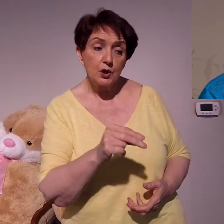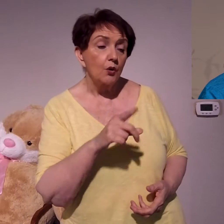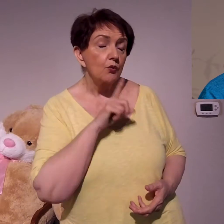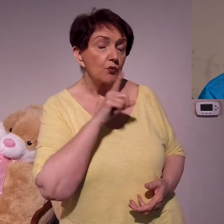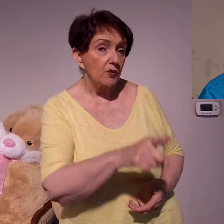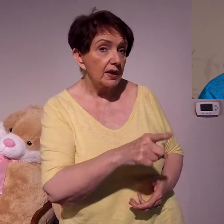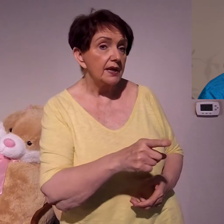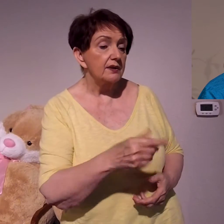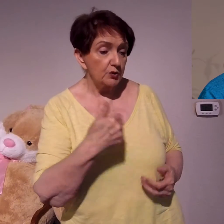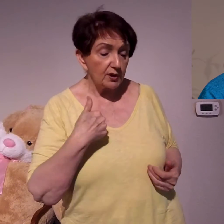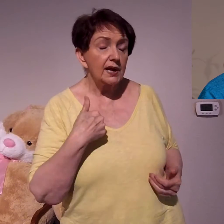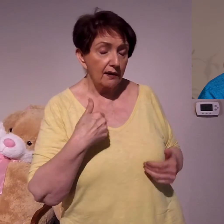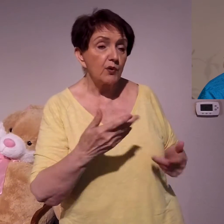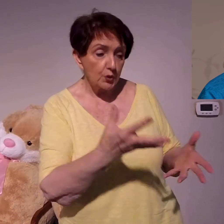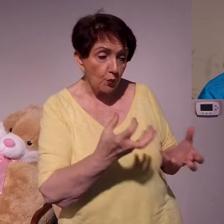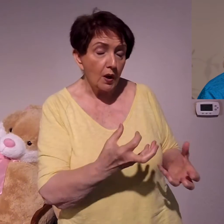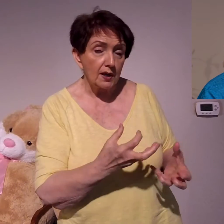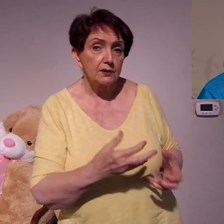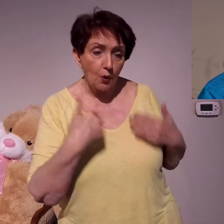to have what you want.